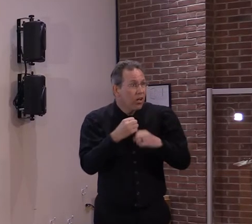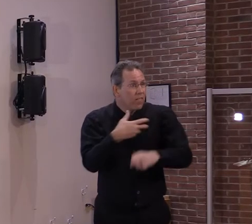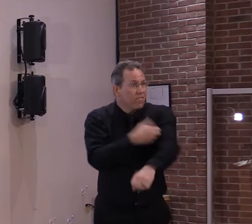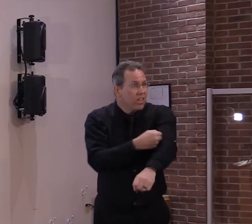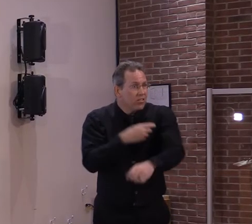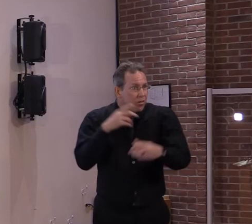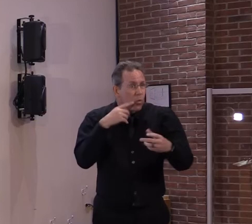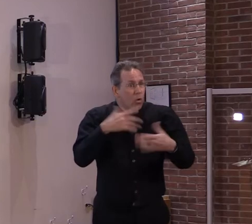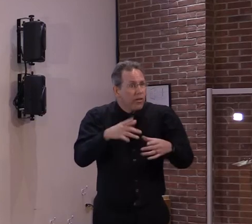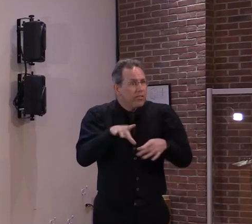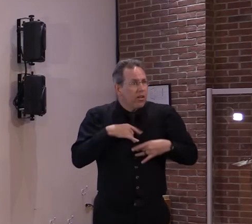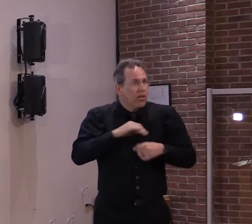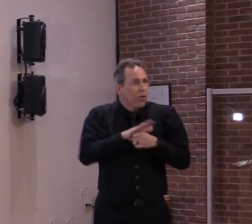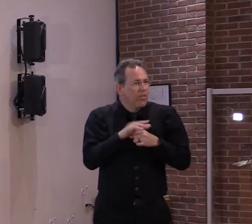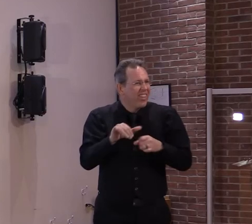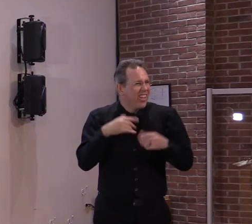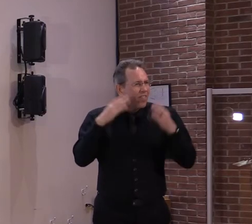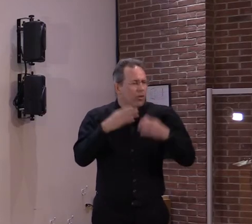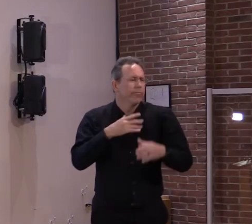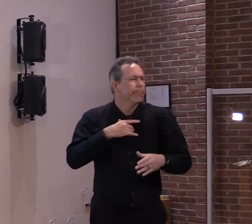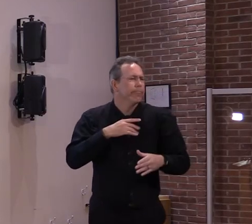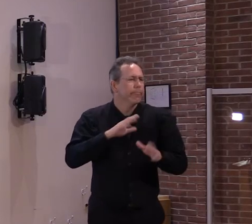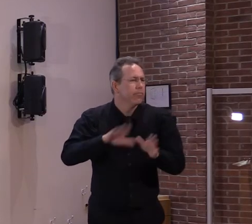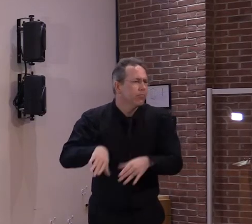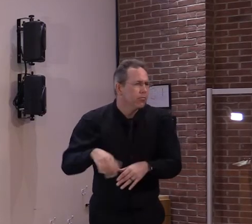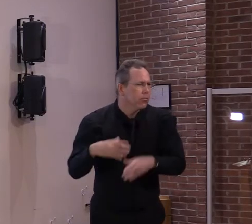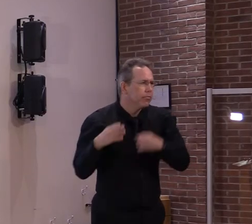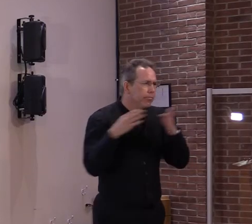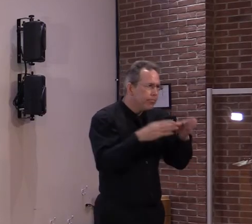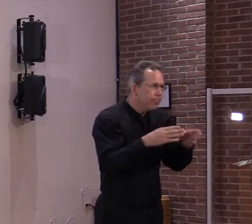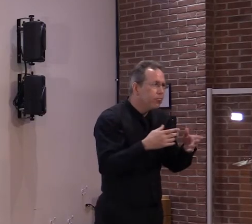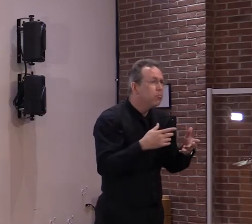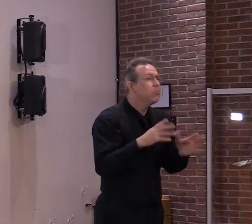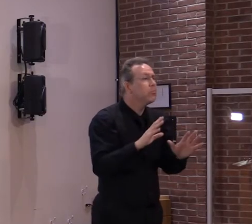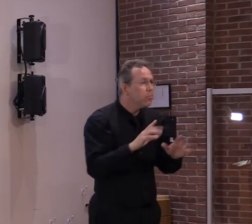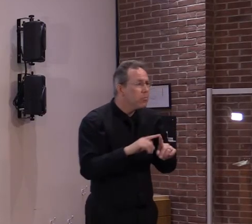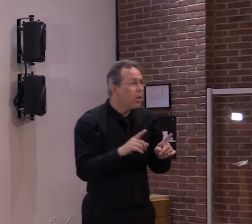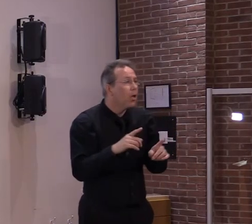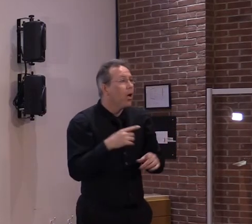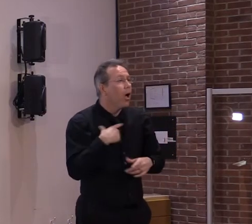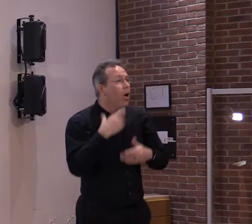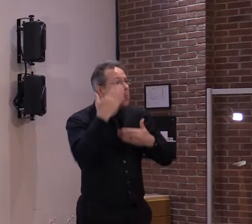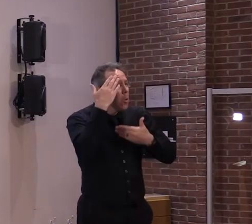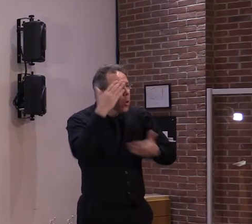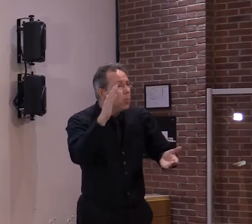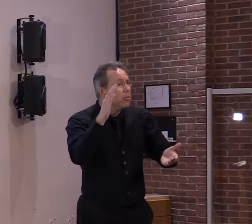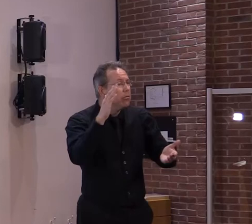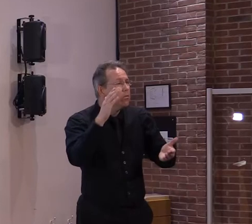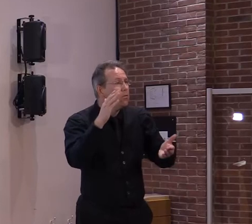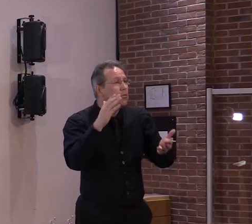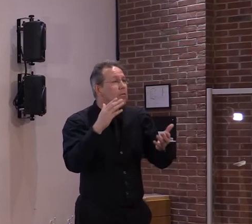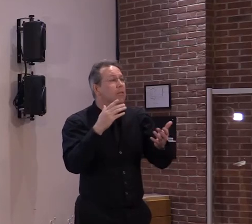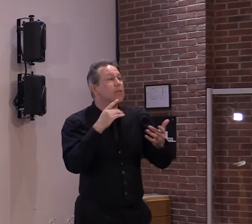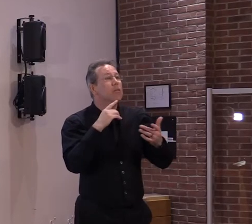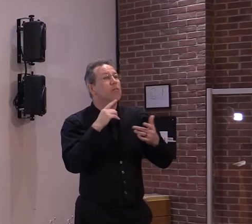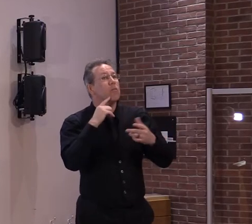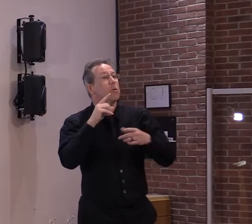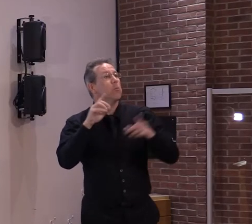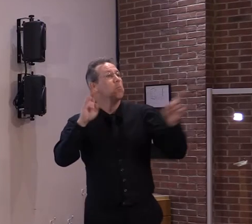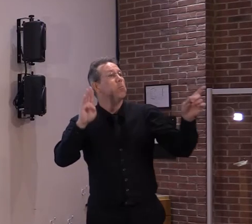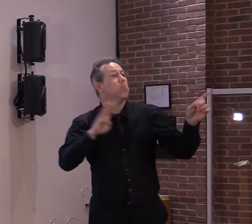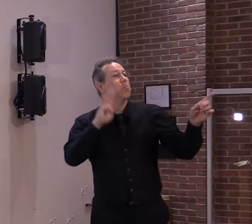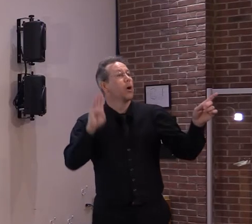because we just learned from Broad that they now have much more capability of increasing and enhancing the whole